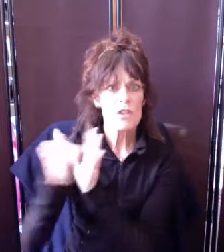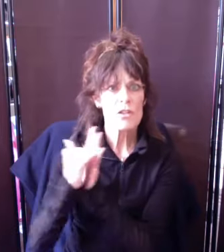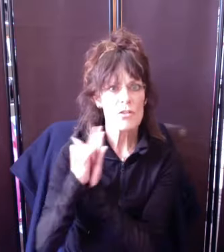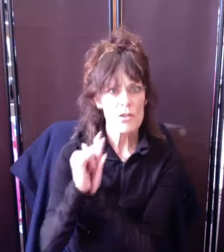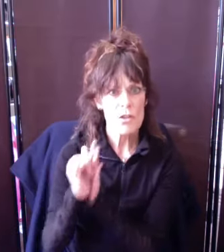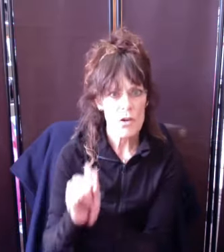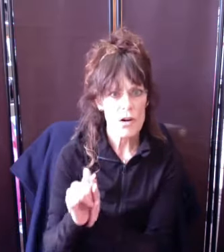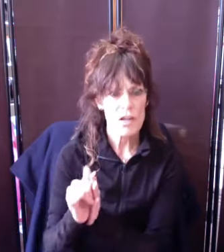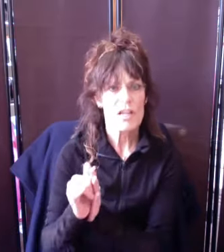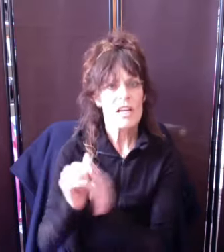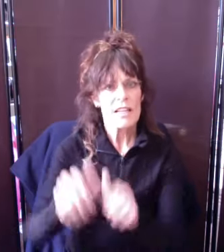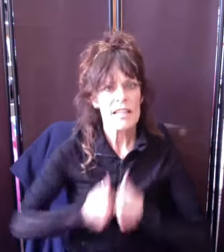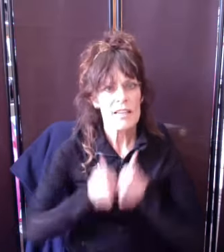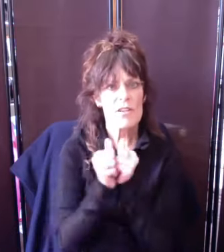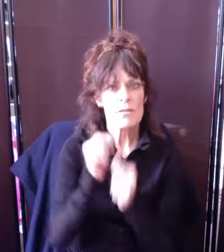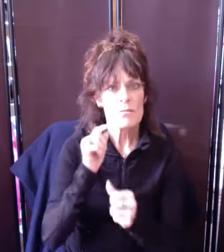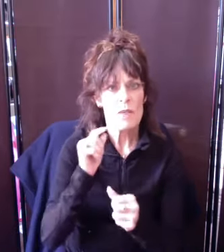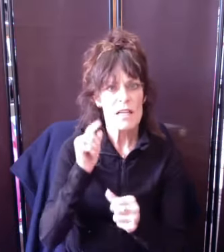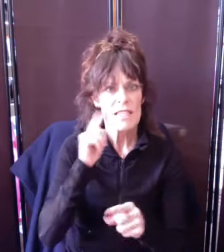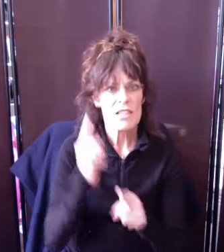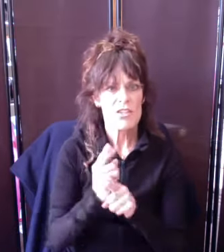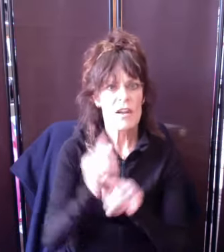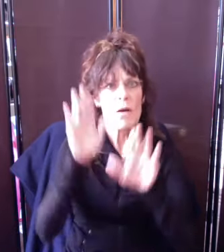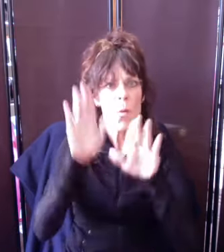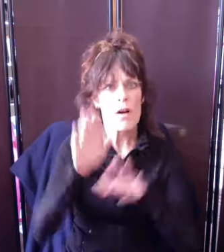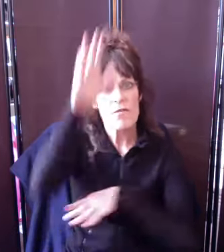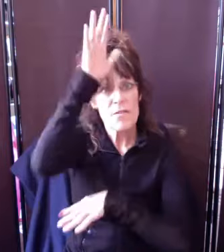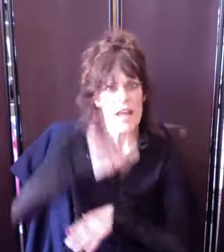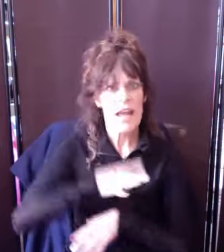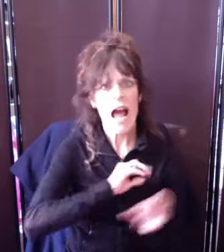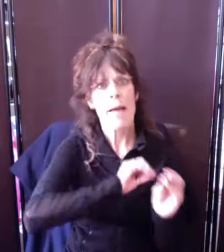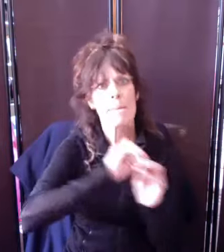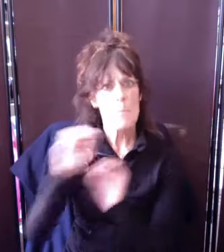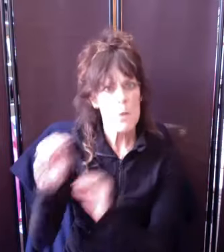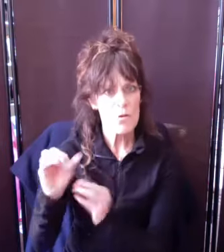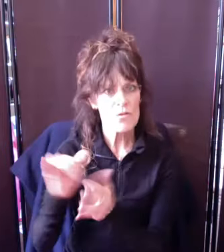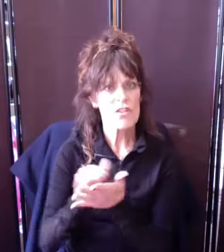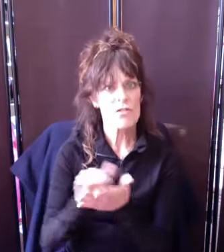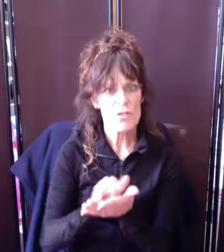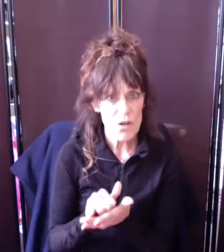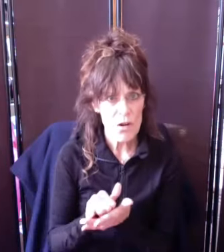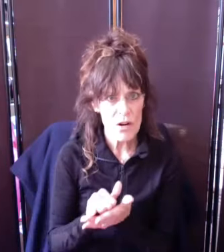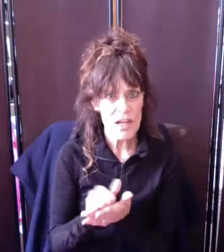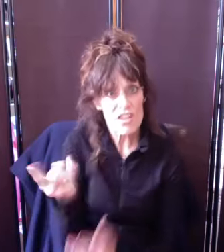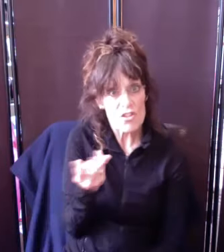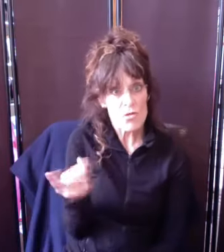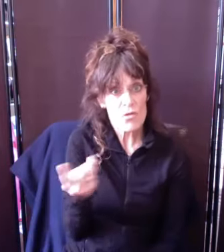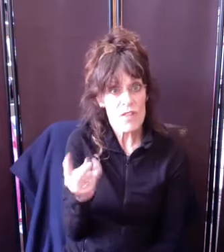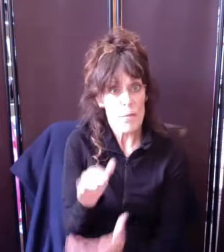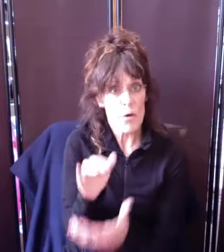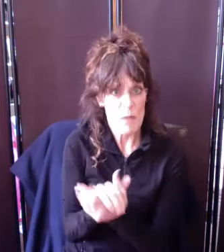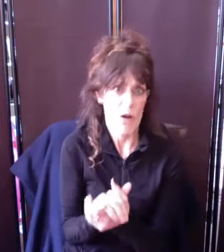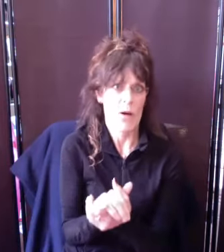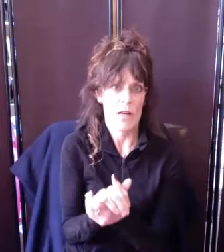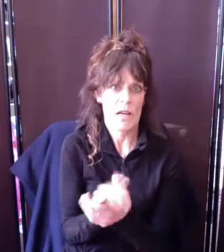one of my best friends, and this wonderful guy, I moved to New York knowing nobody, and they wanted nothing to do with me. And my sponsor, who had